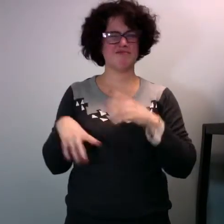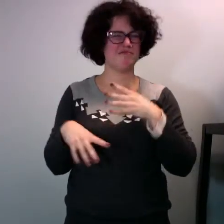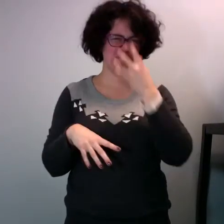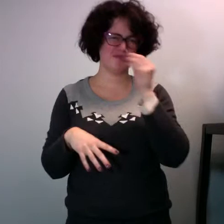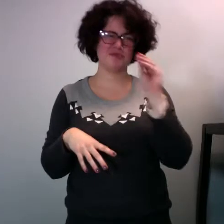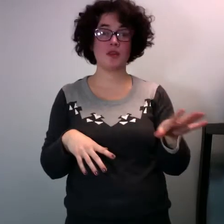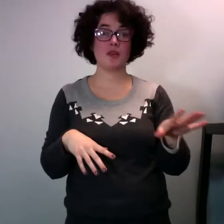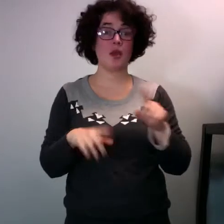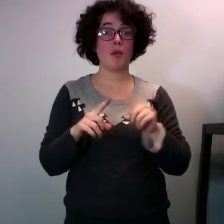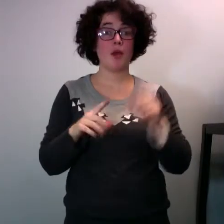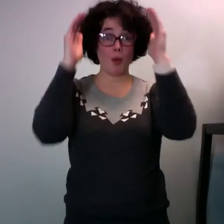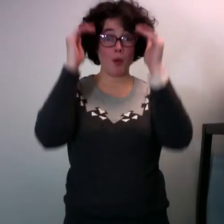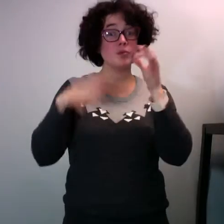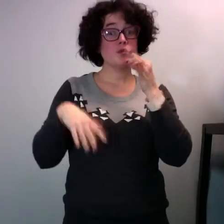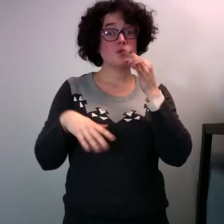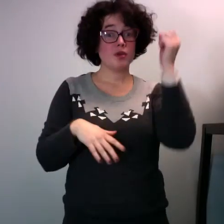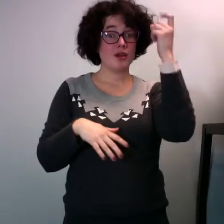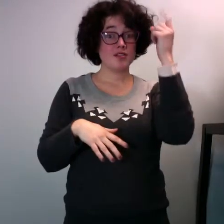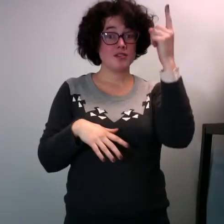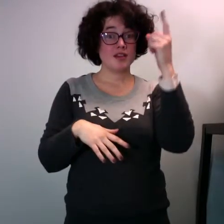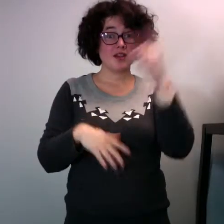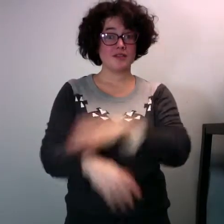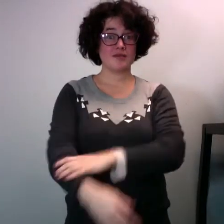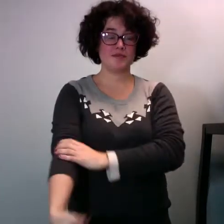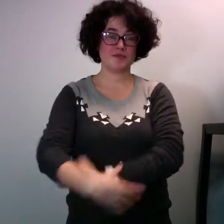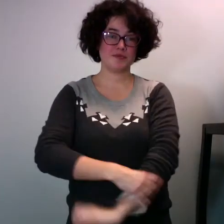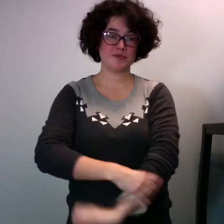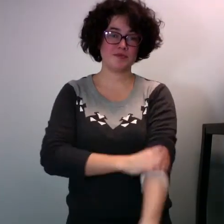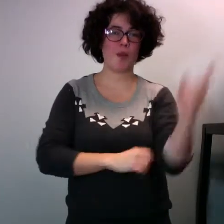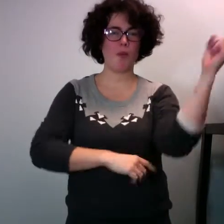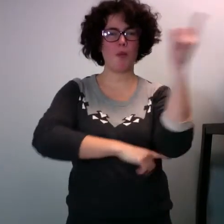through my life, and I hope one day they'll come to love antiques just as I do.